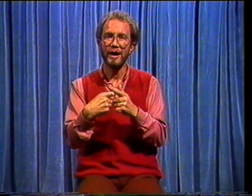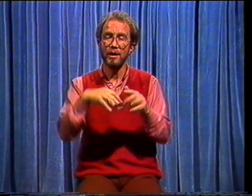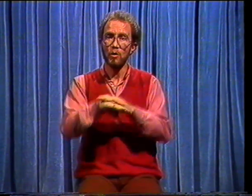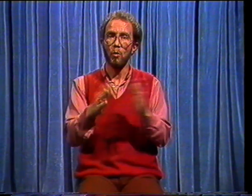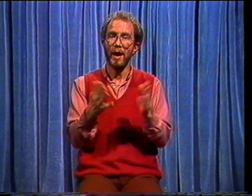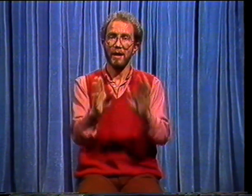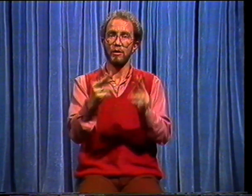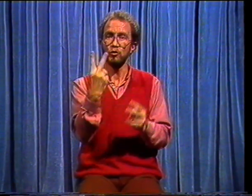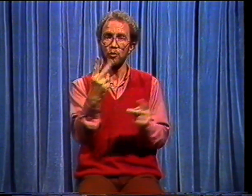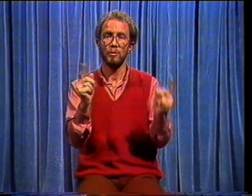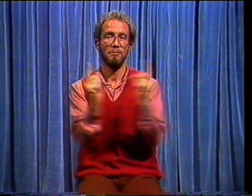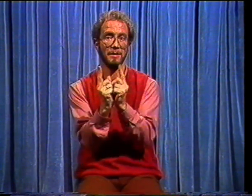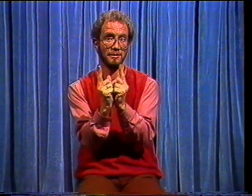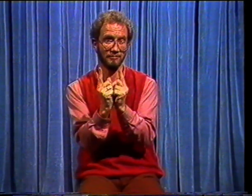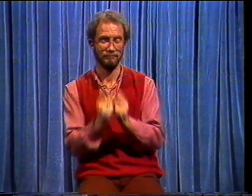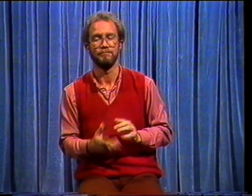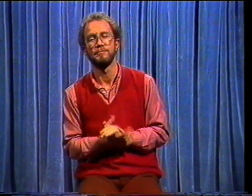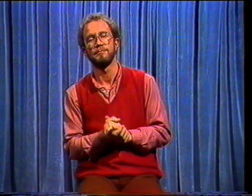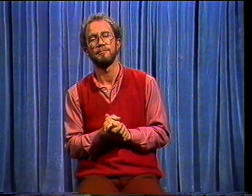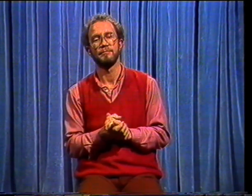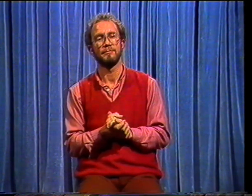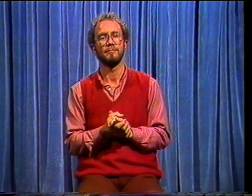and shock in the way the two people meet.